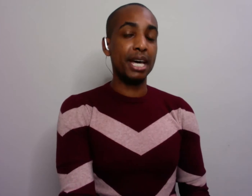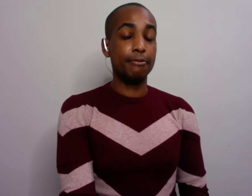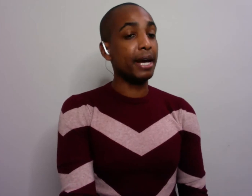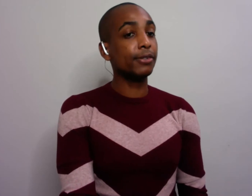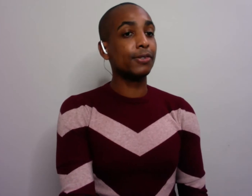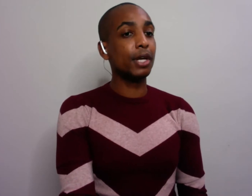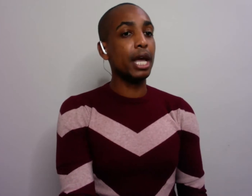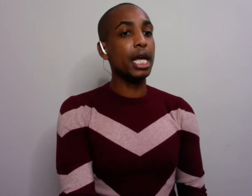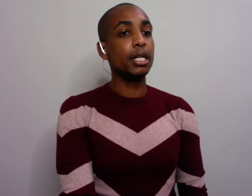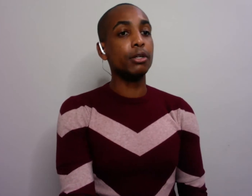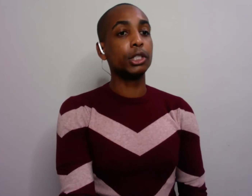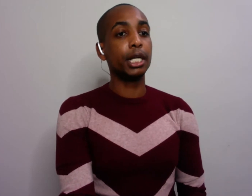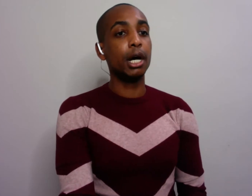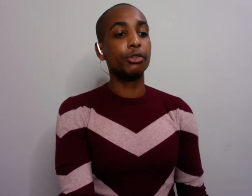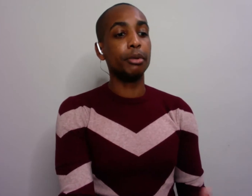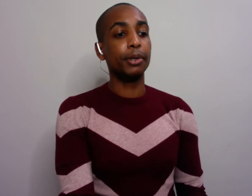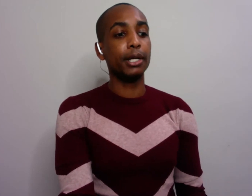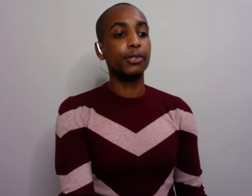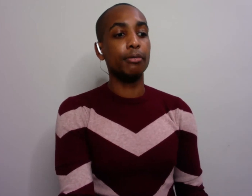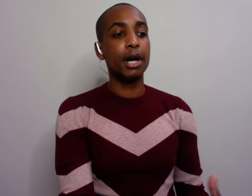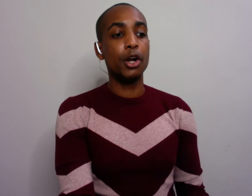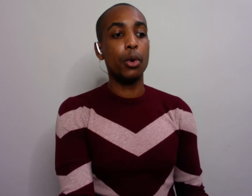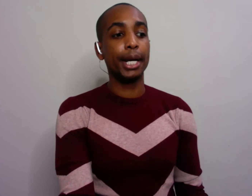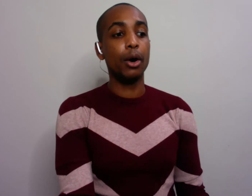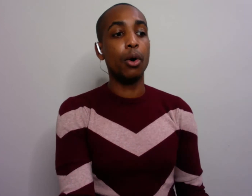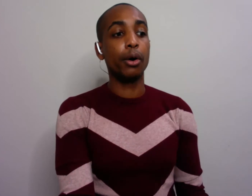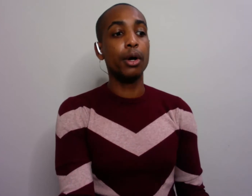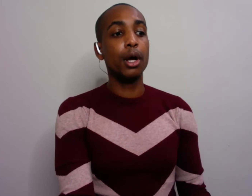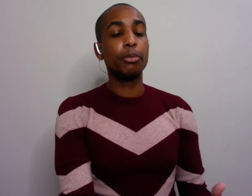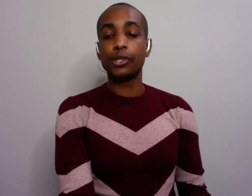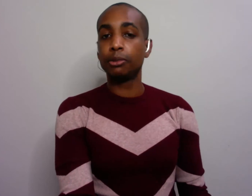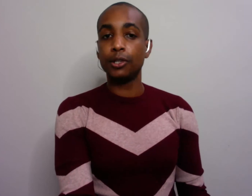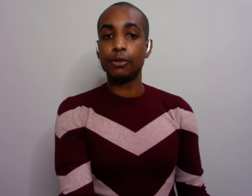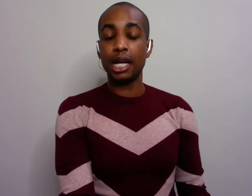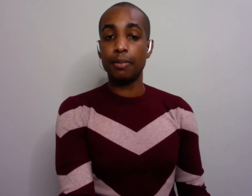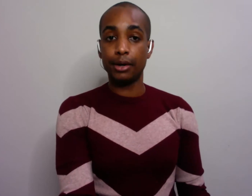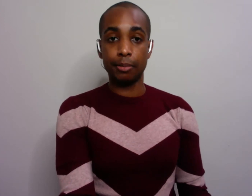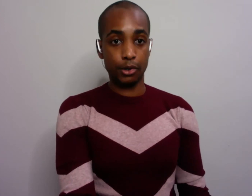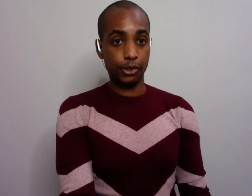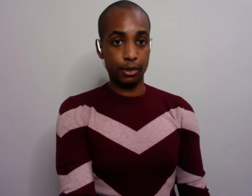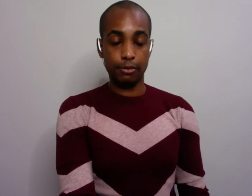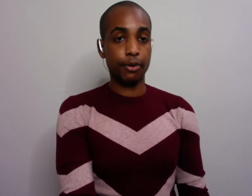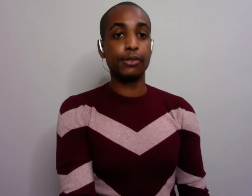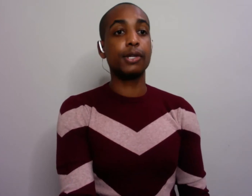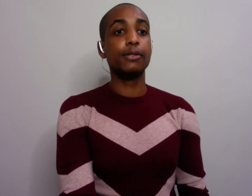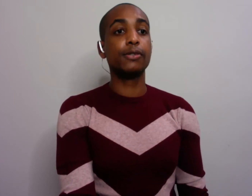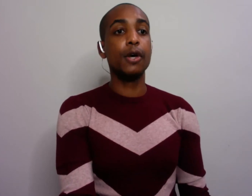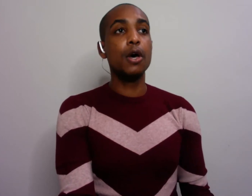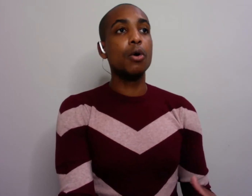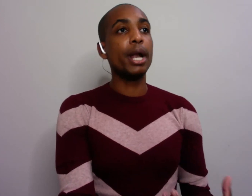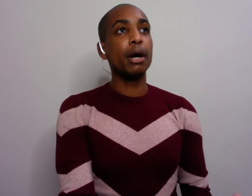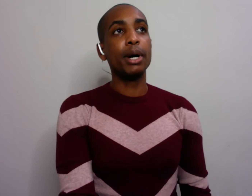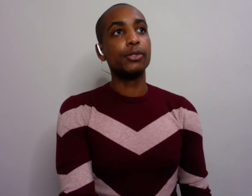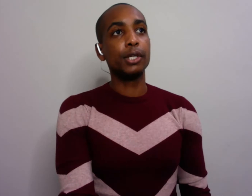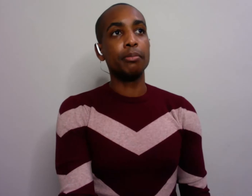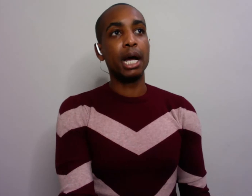stigma manifests. It usually comes from a place of not knowing or presumptions made about a person. For instance,